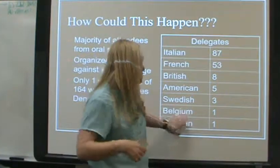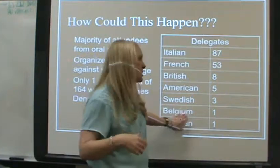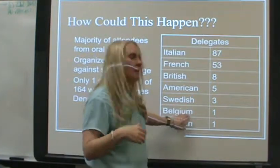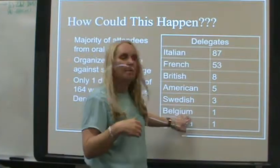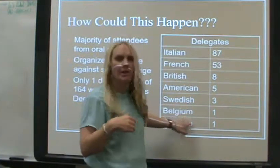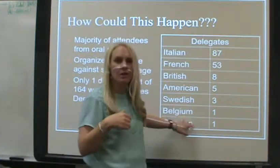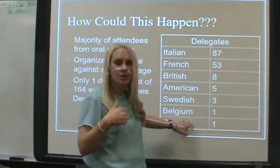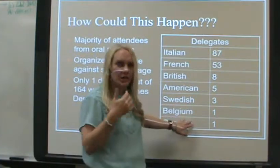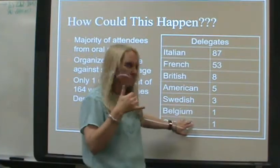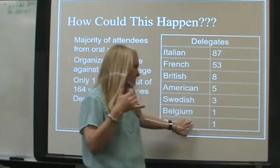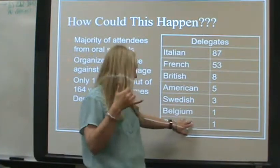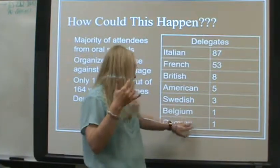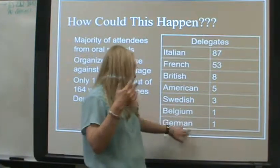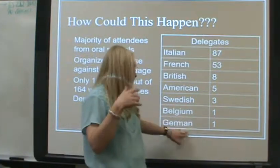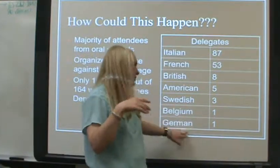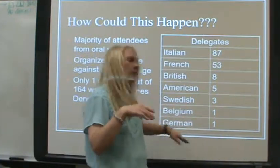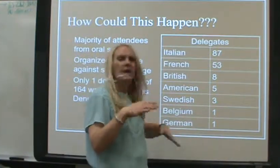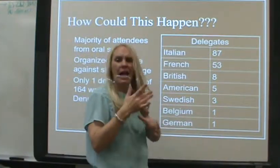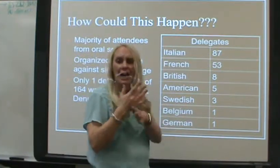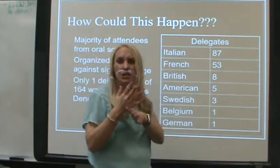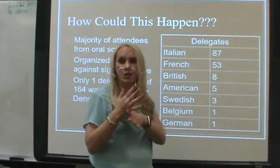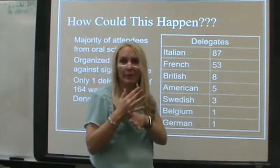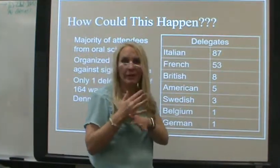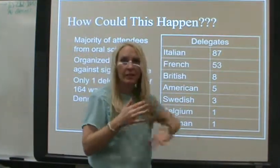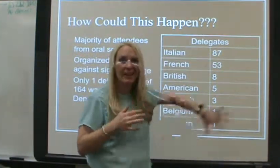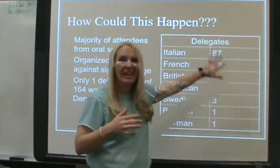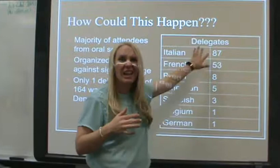Swedish, Belgium, and Germany, right?